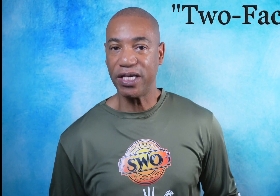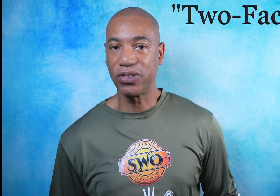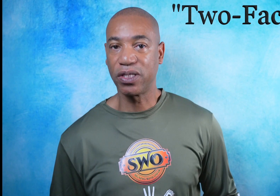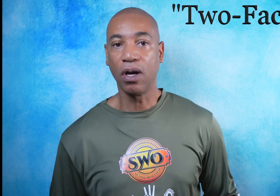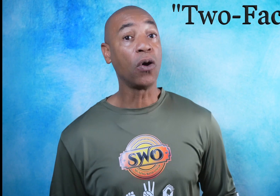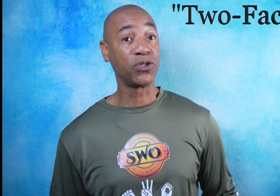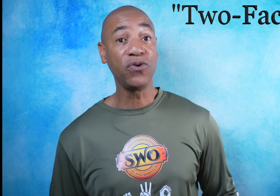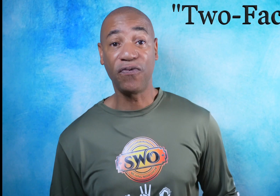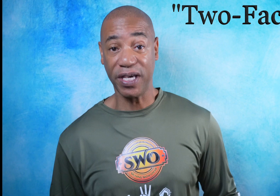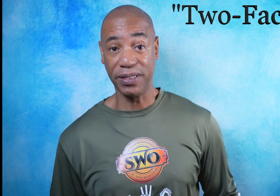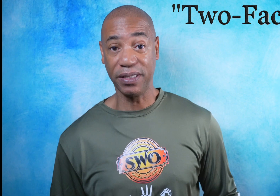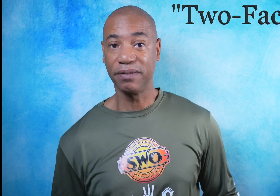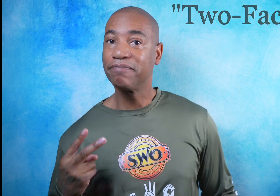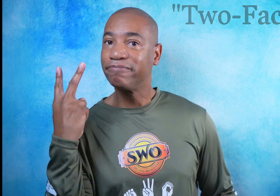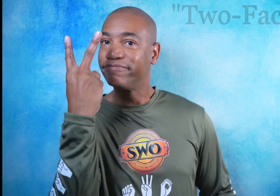Two-faced or two-faced it.